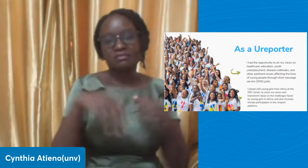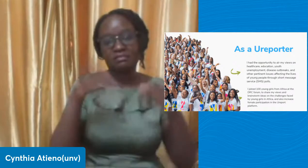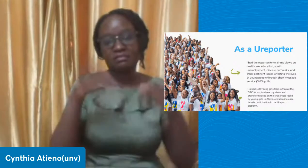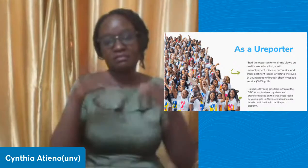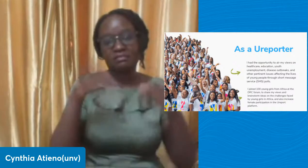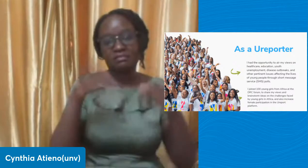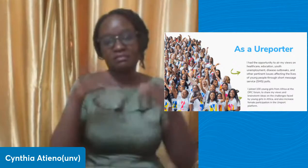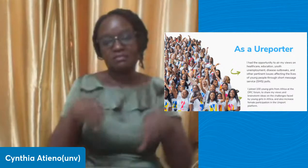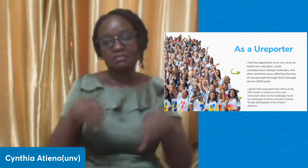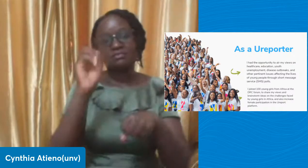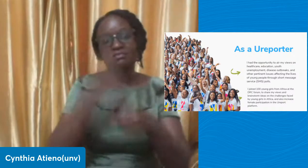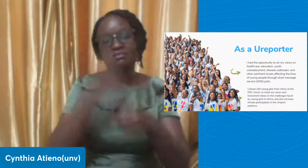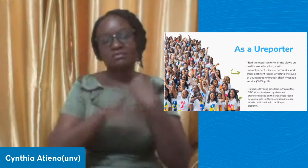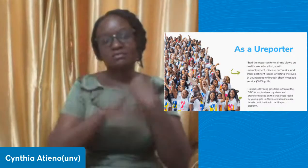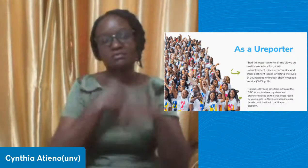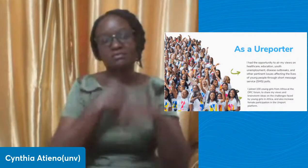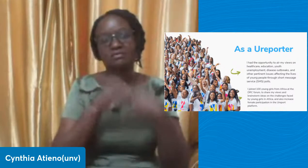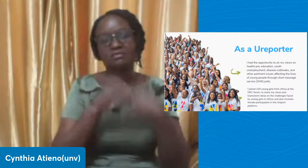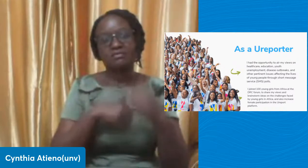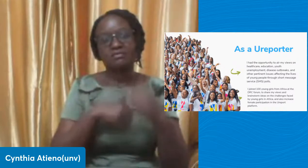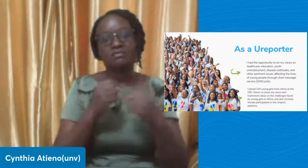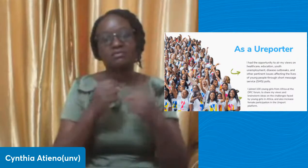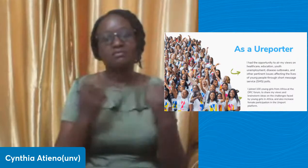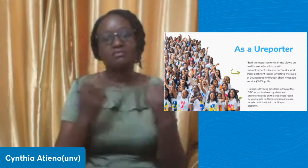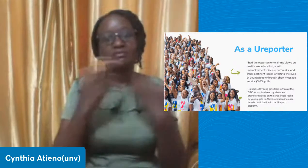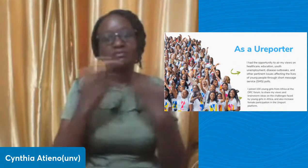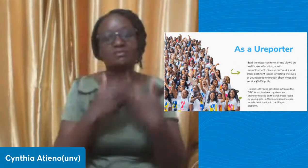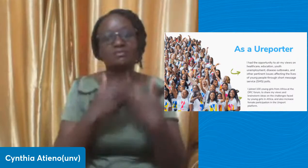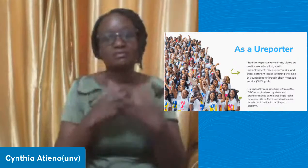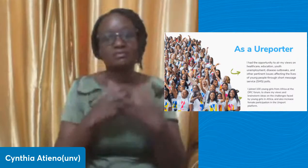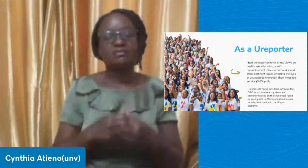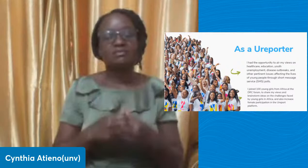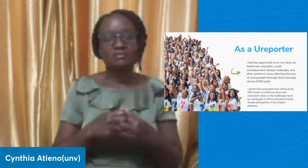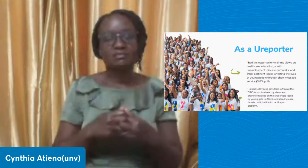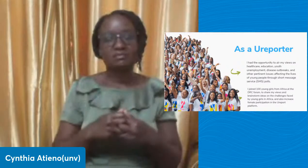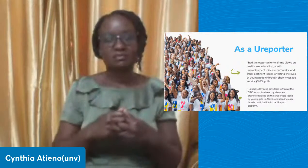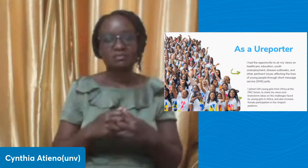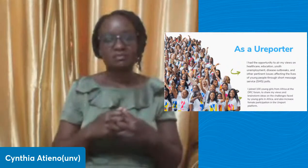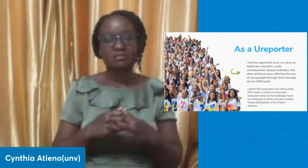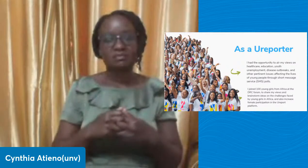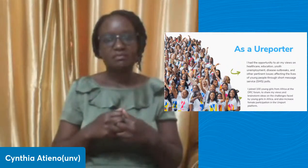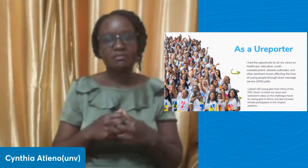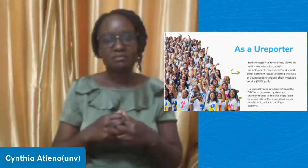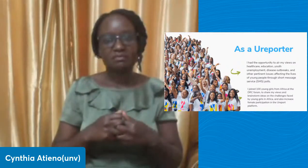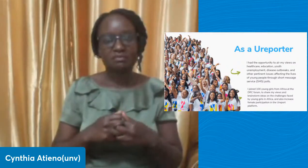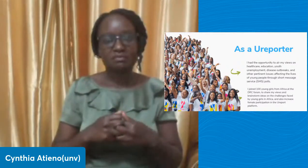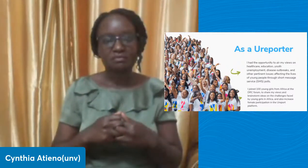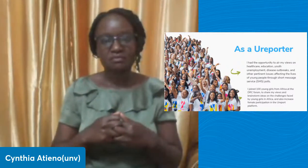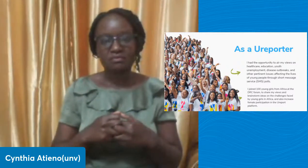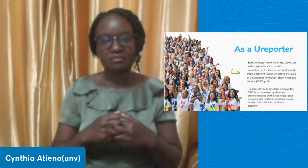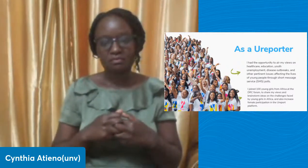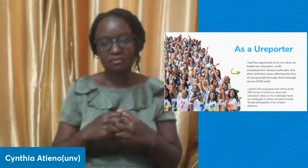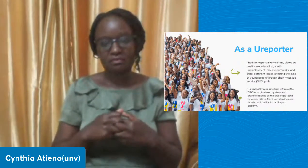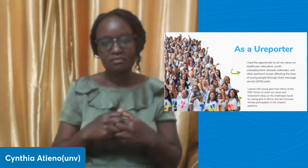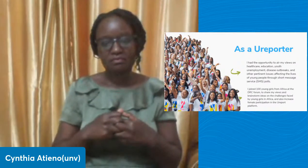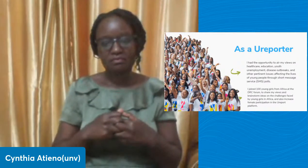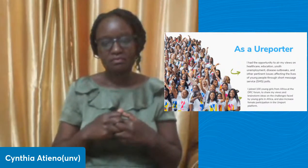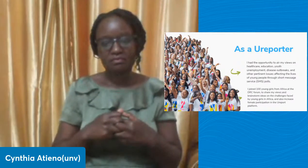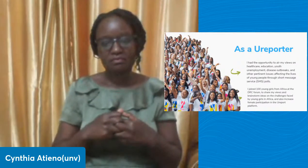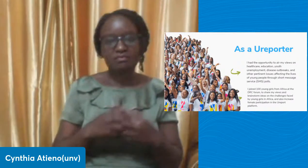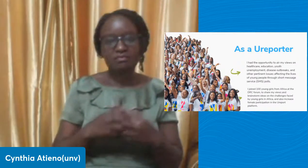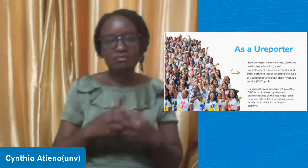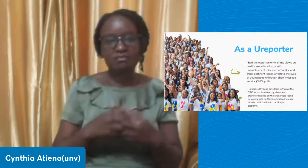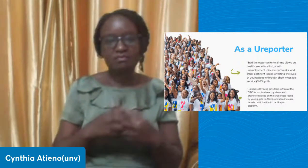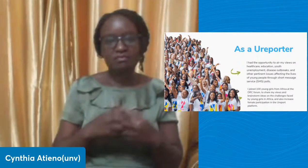100 young girls from Africa in the DRUC forum. And this is where we were able to young girls between the age of 16